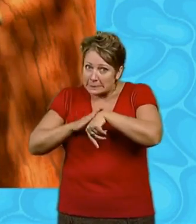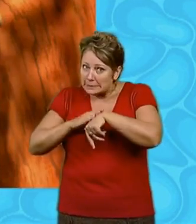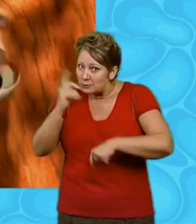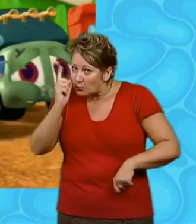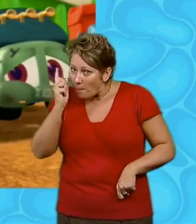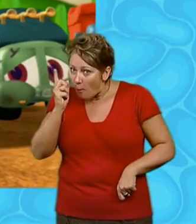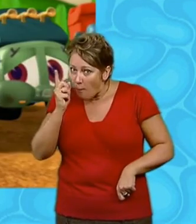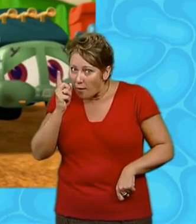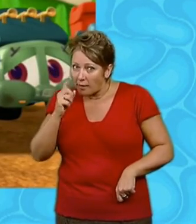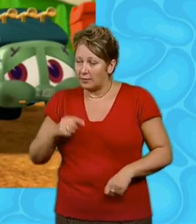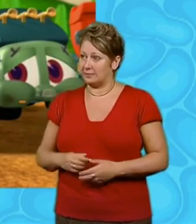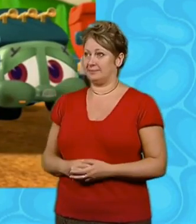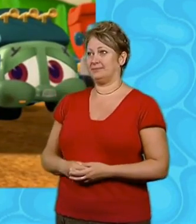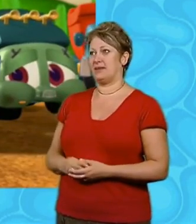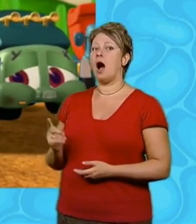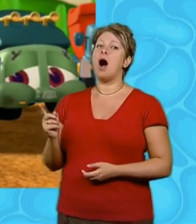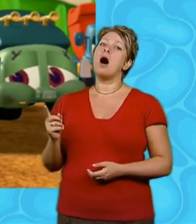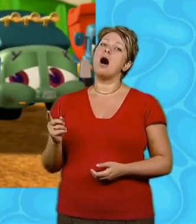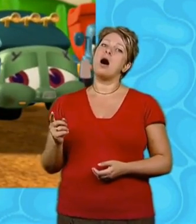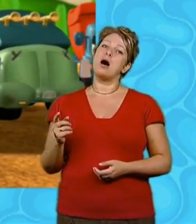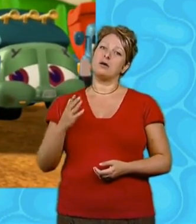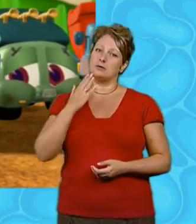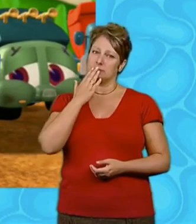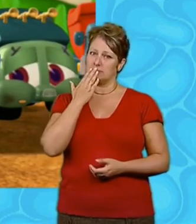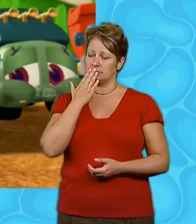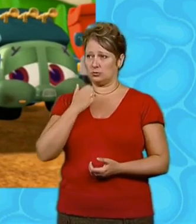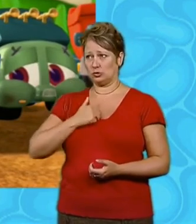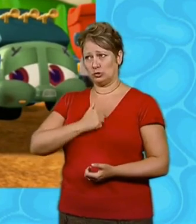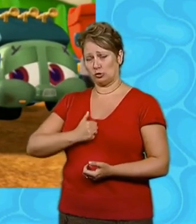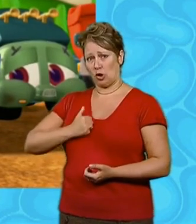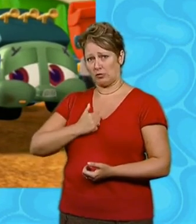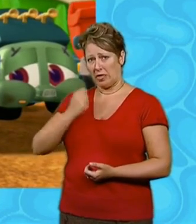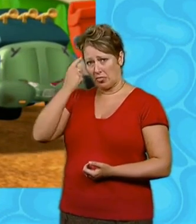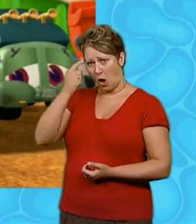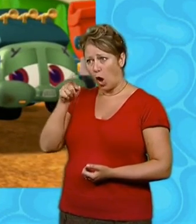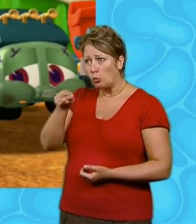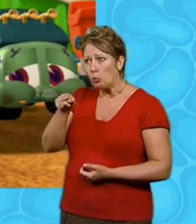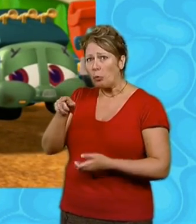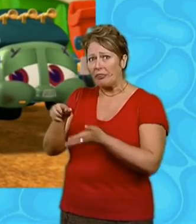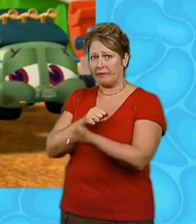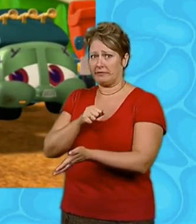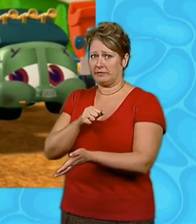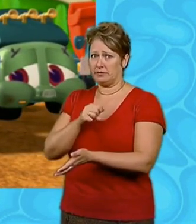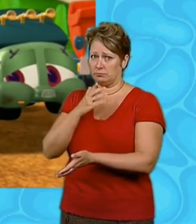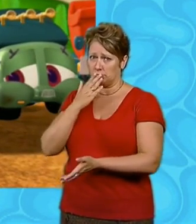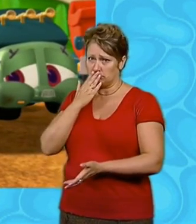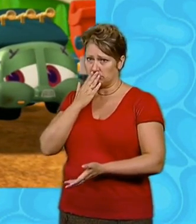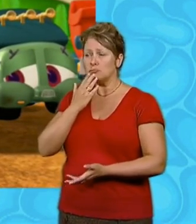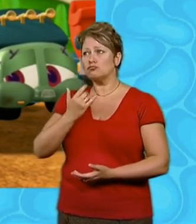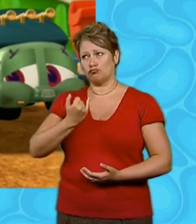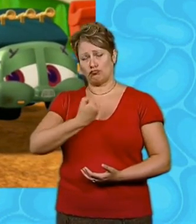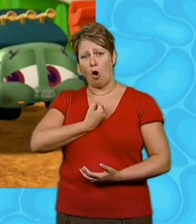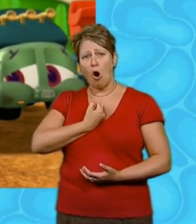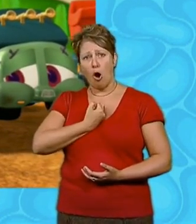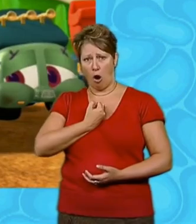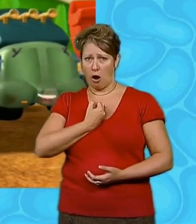business. DJ, we're really sorry that we thought you were the thief. Yes, it was